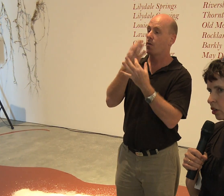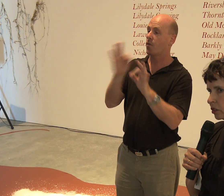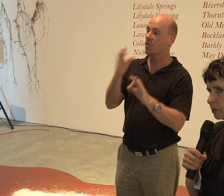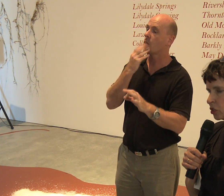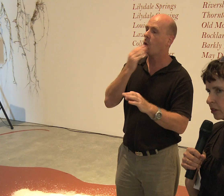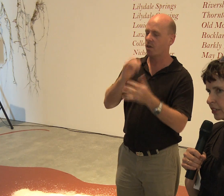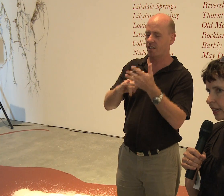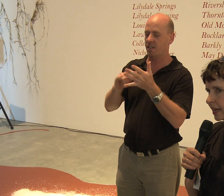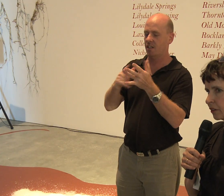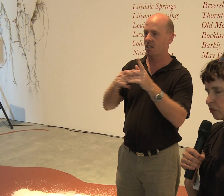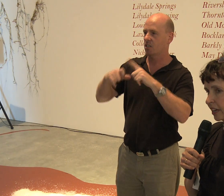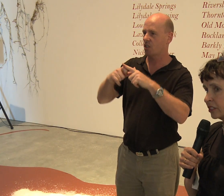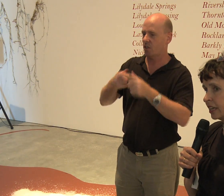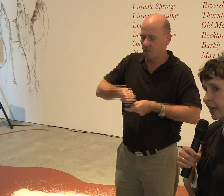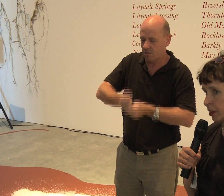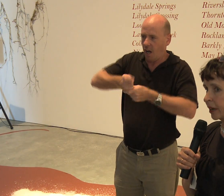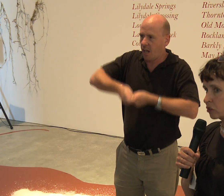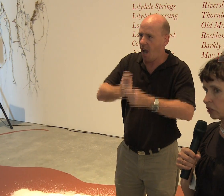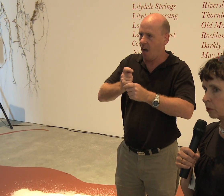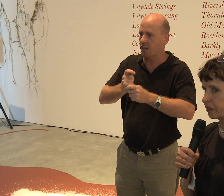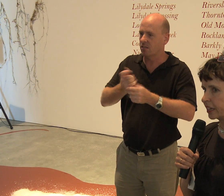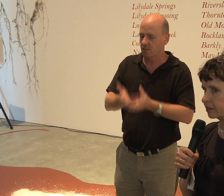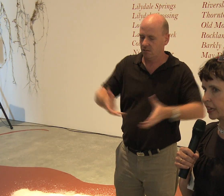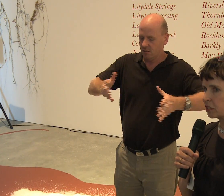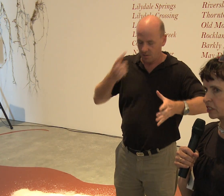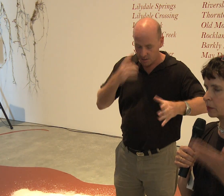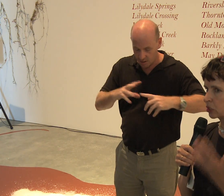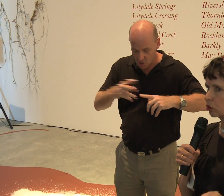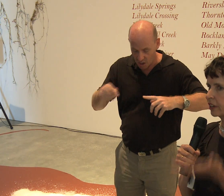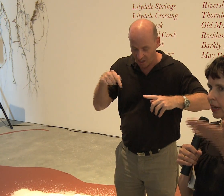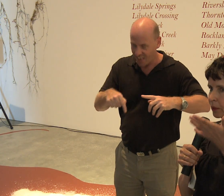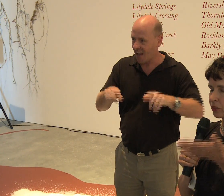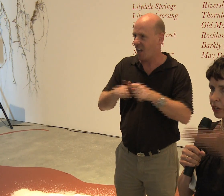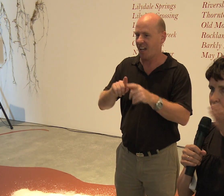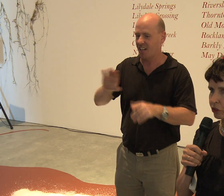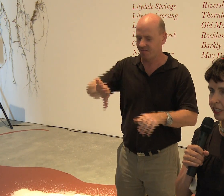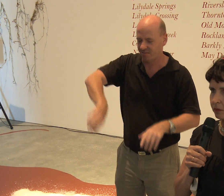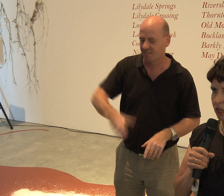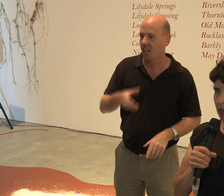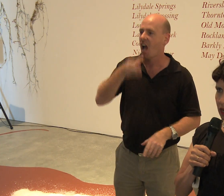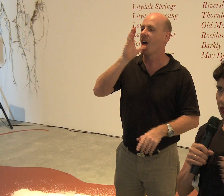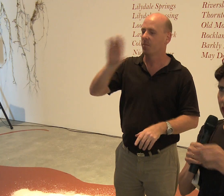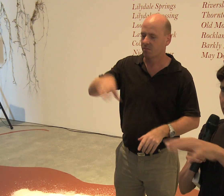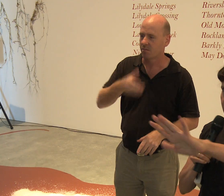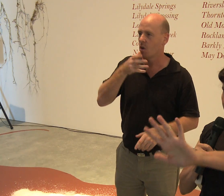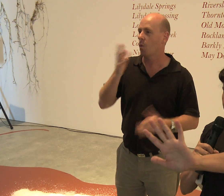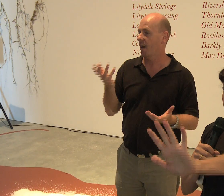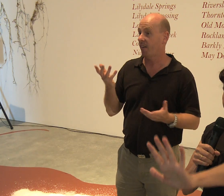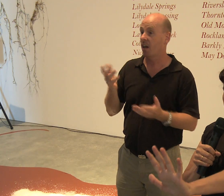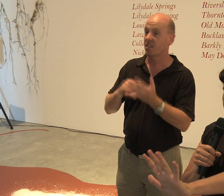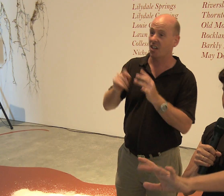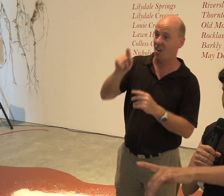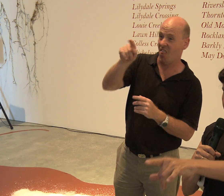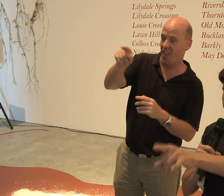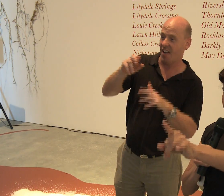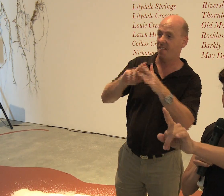water holes which are dug out of the ground, and the Bailar shell will be there as a receptacle or a cup, you know, for drinking. So that sort of